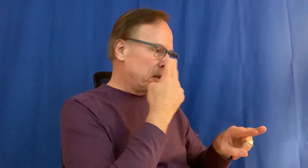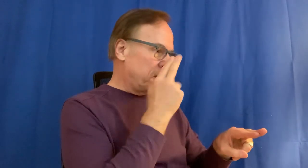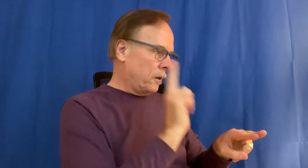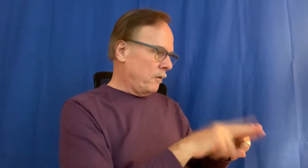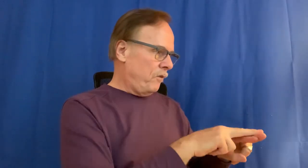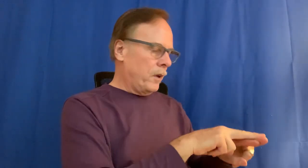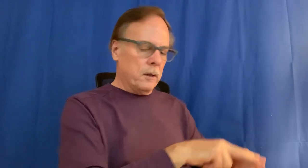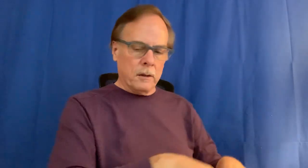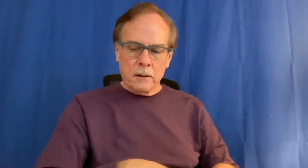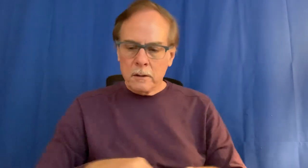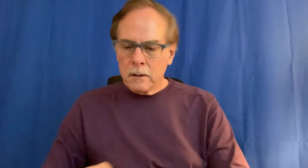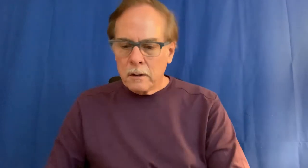here. Fun.